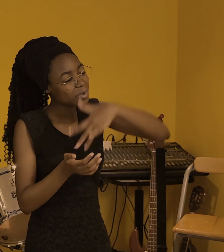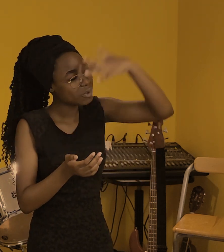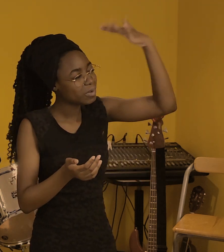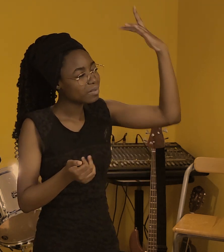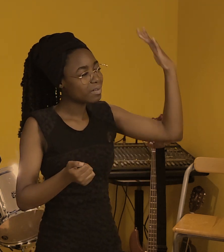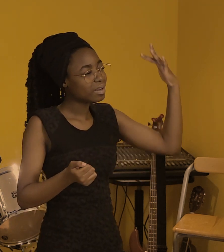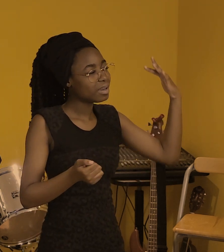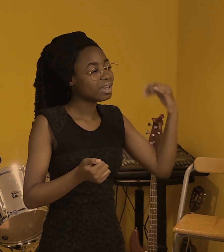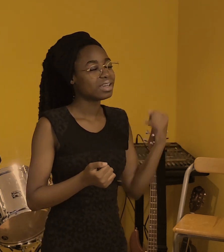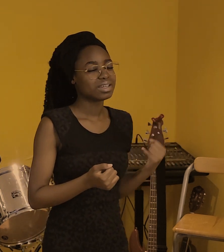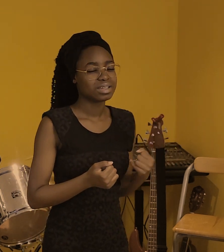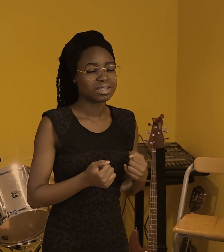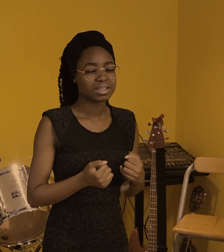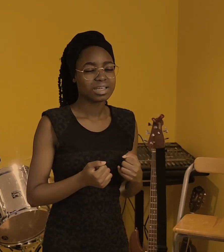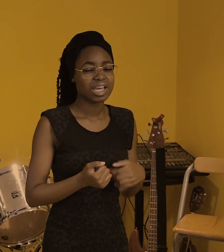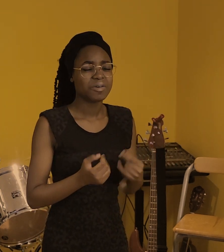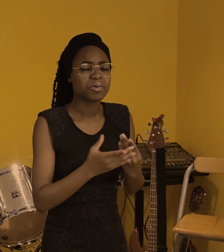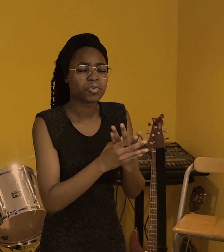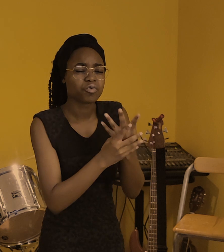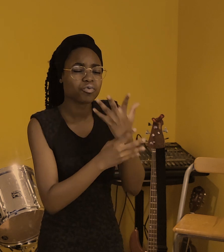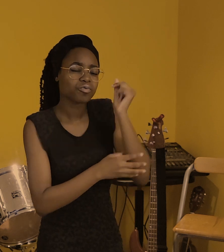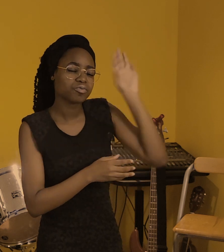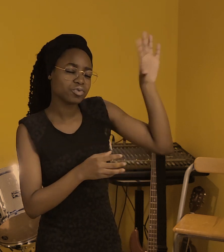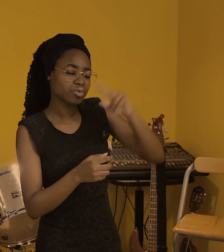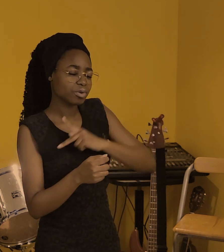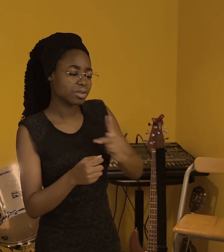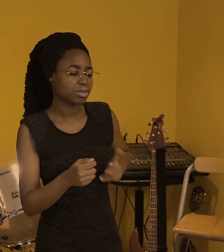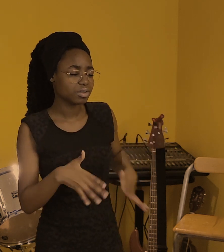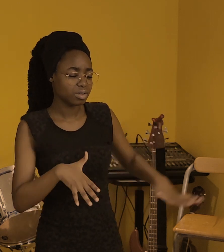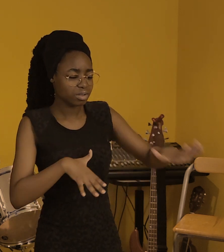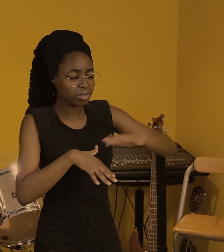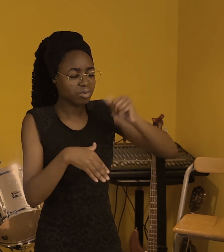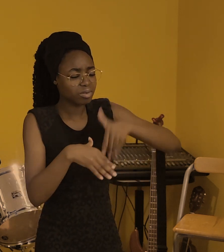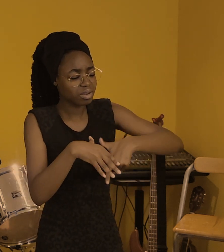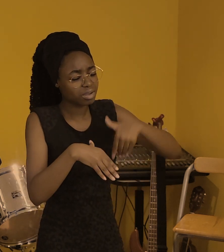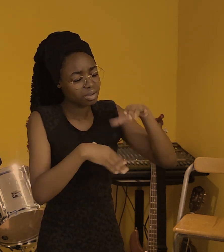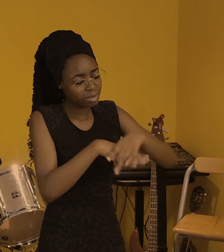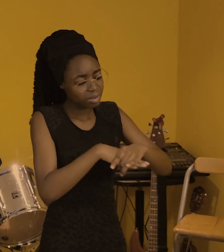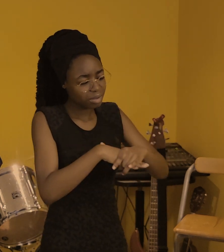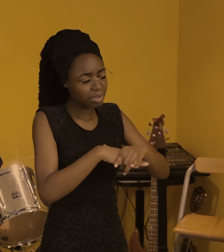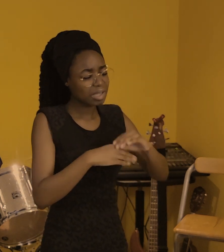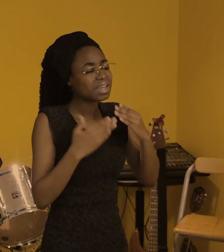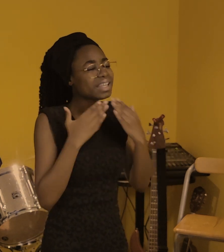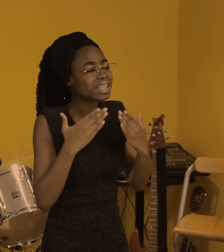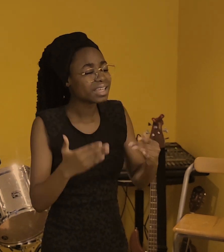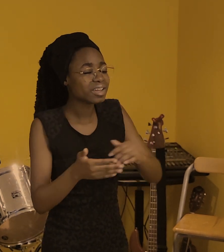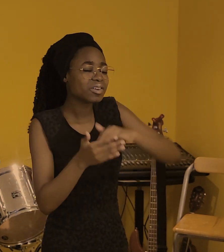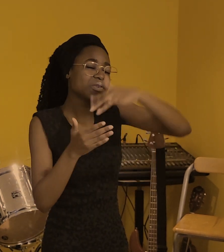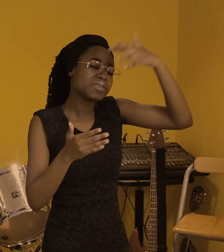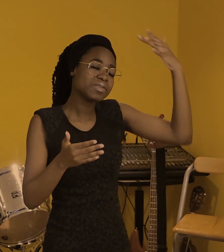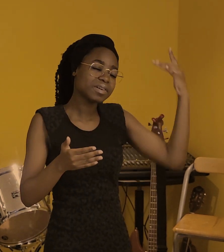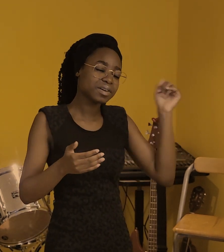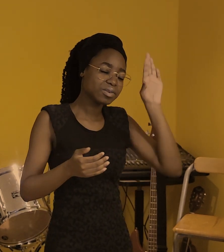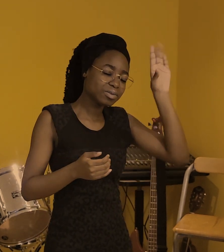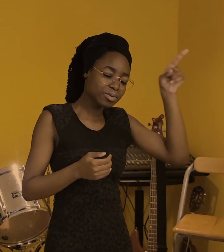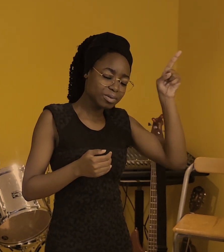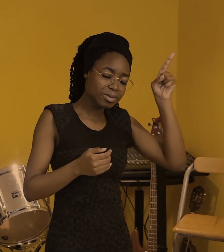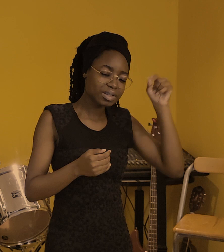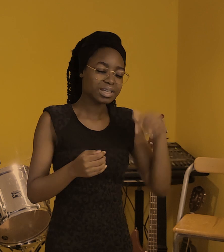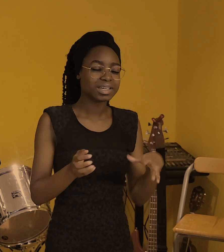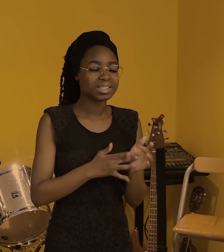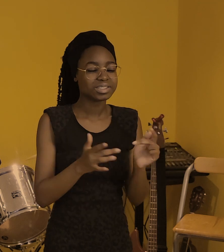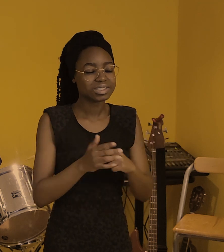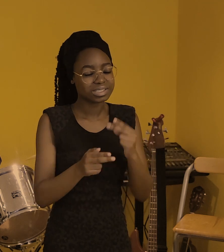well. We thank you, we glorify you, and we pray in Jesus' mighty name for his sake.